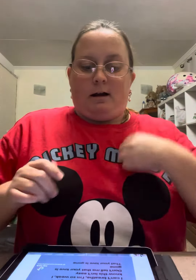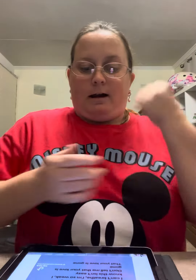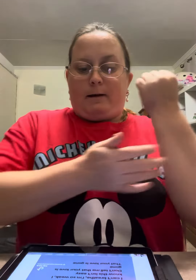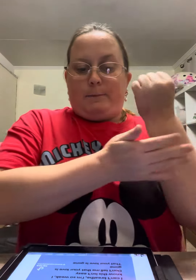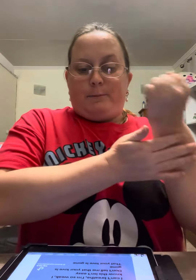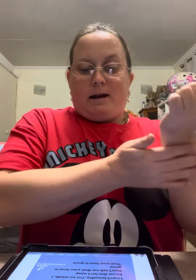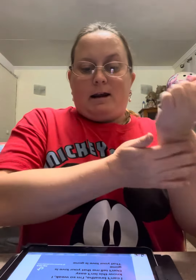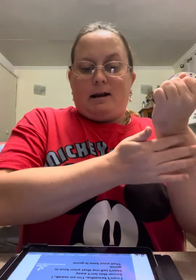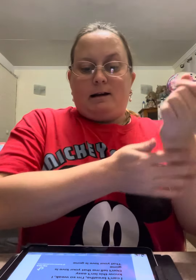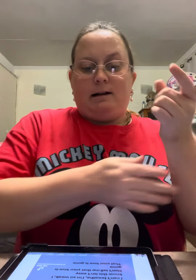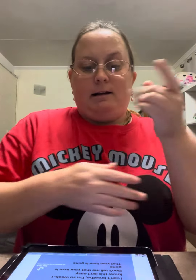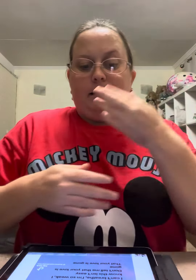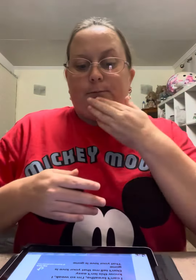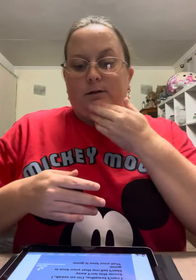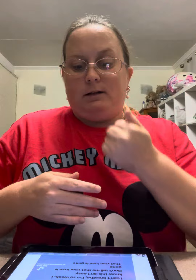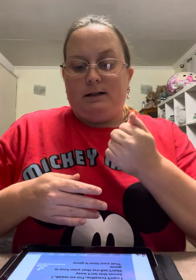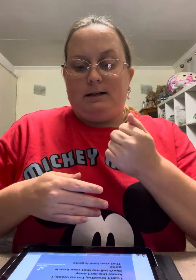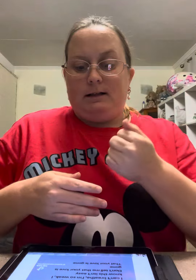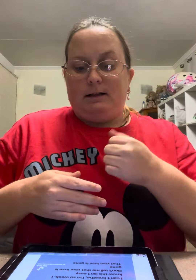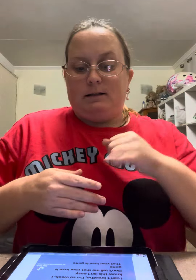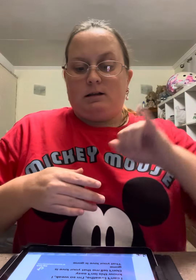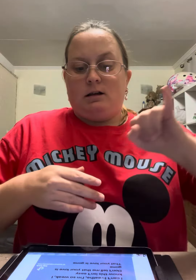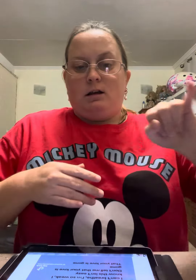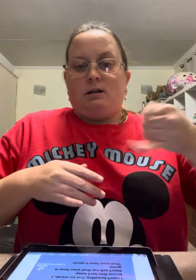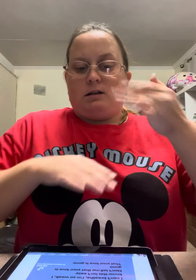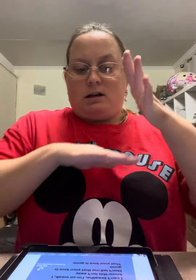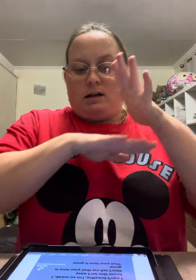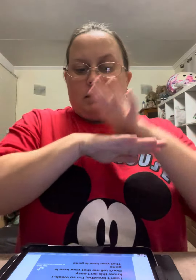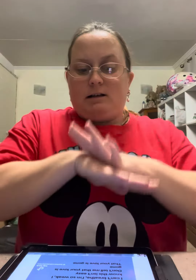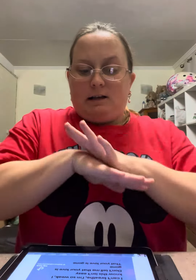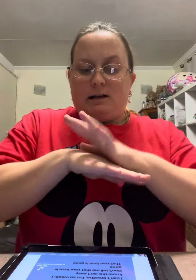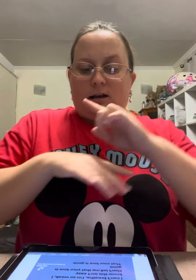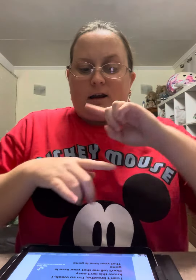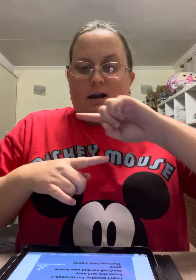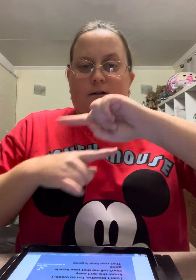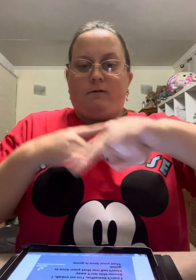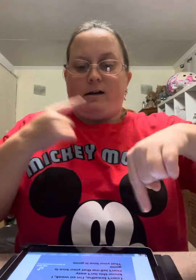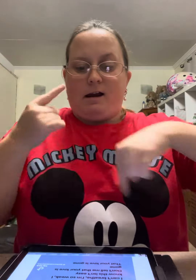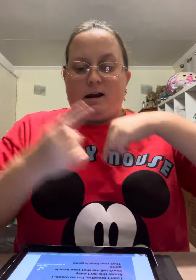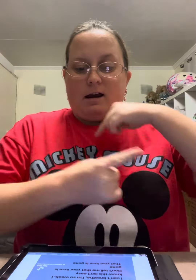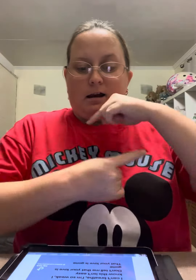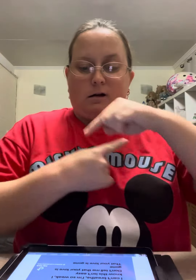I'm begging, please, just stick around.